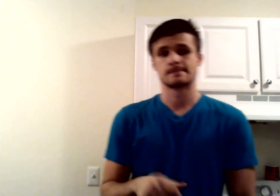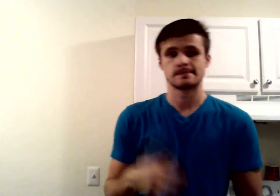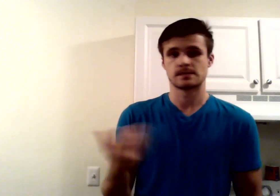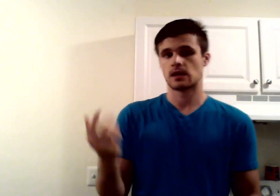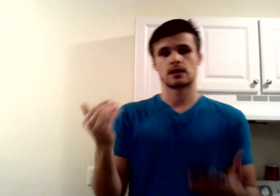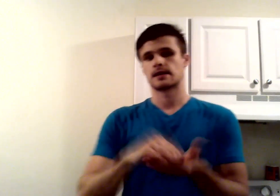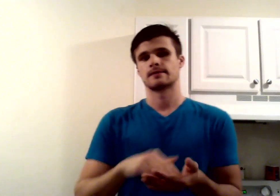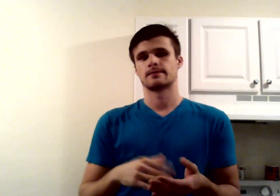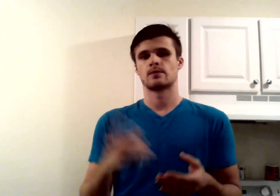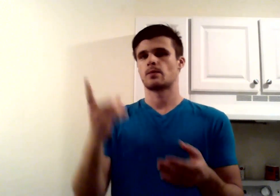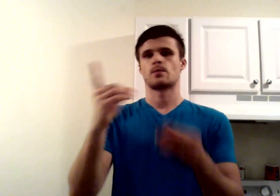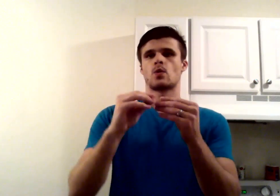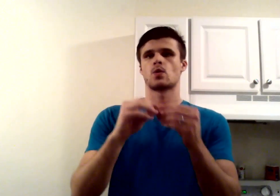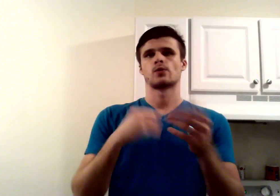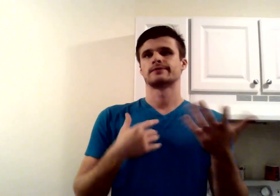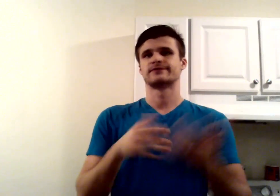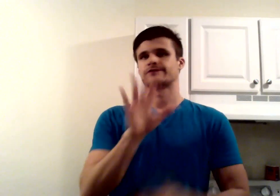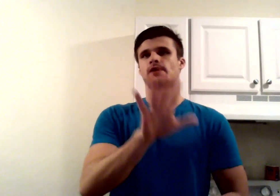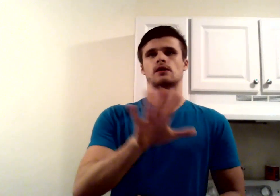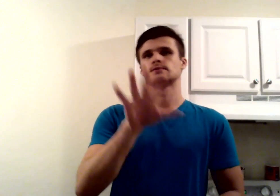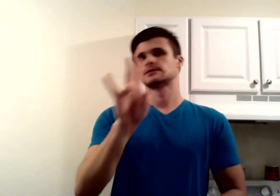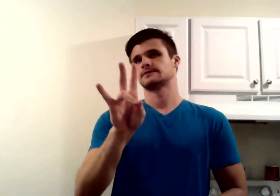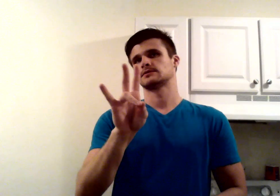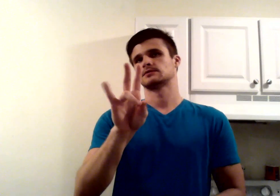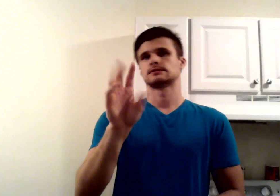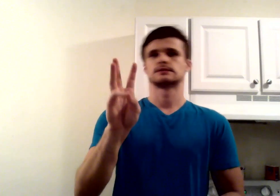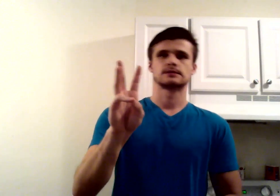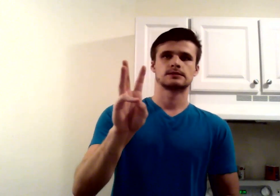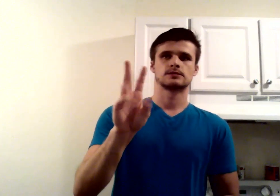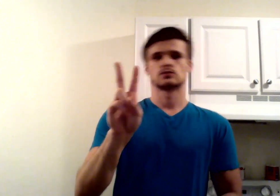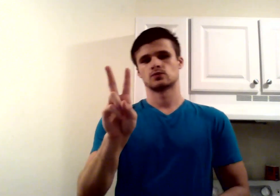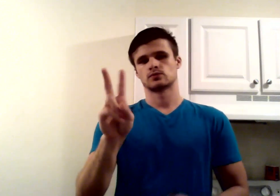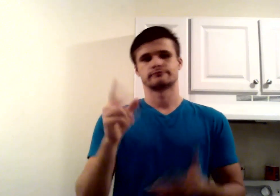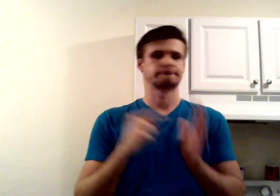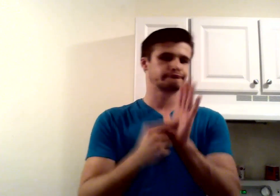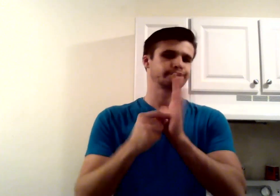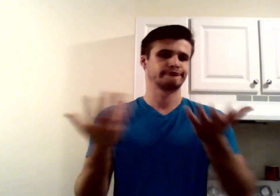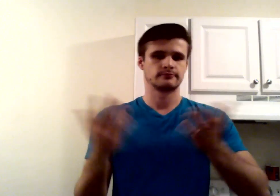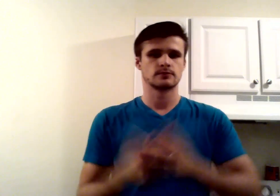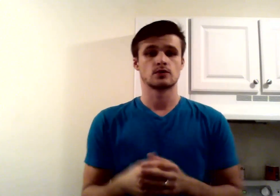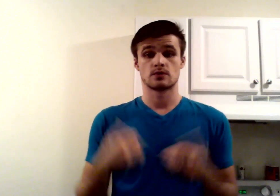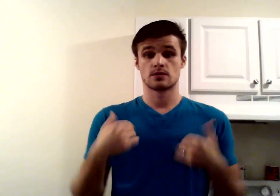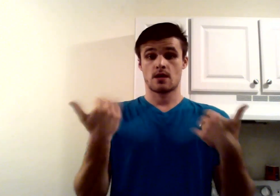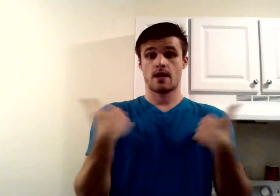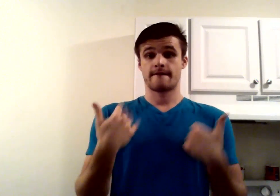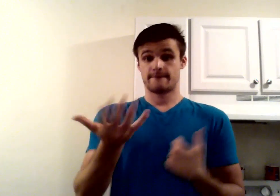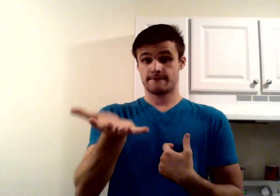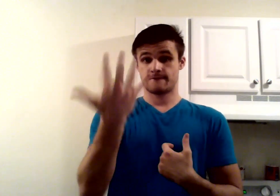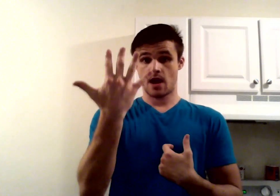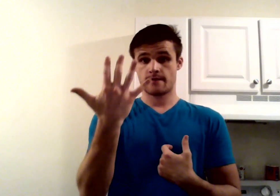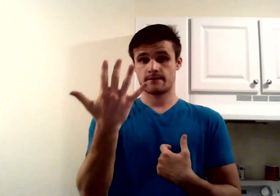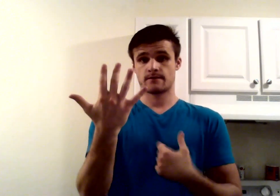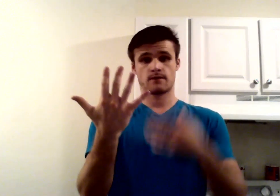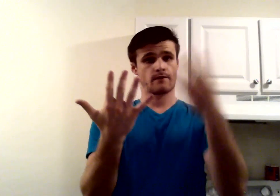one more number, it's 5, 7, 6, 2, for example, right, we have 5 4-digit numbers. And now I want you guys